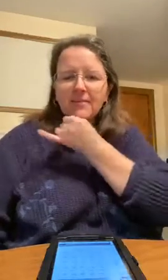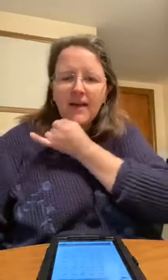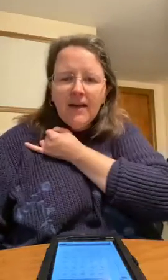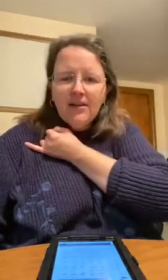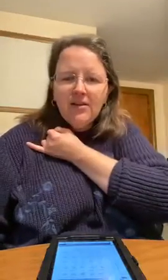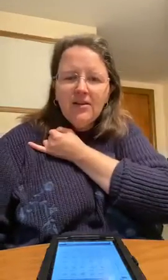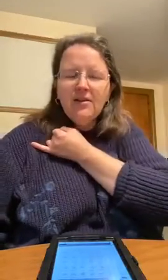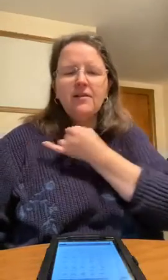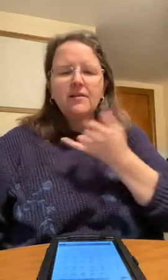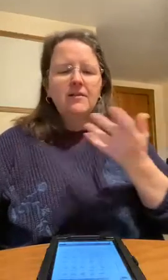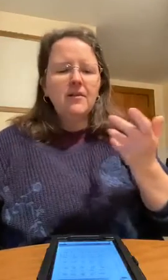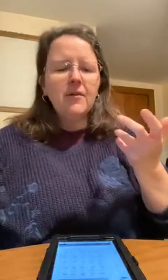sign. Okay.